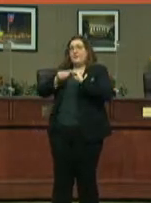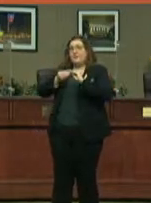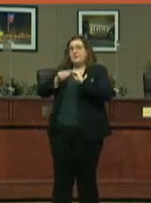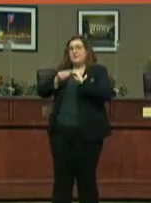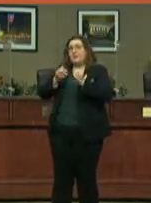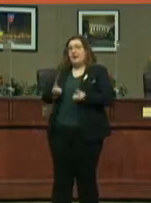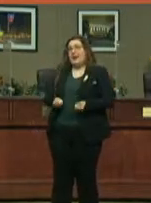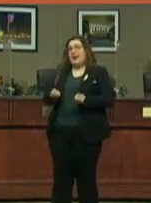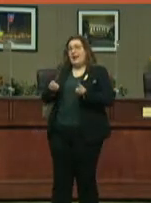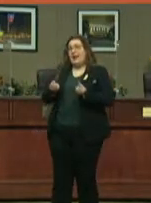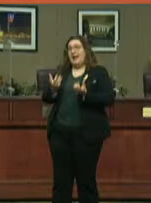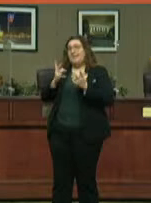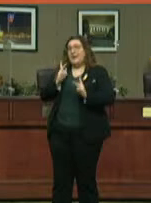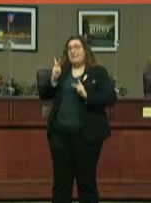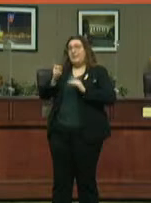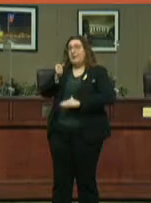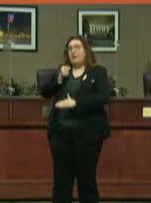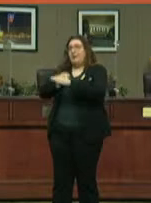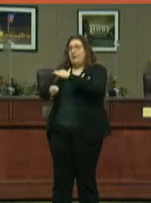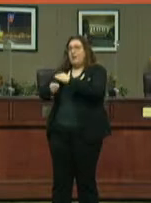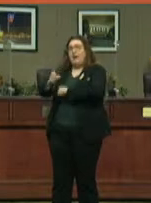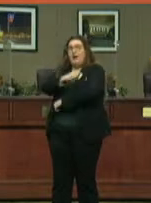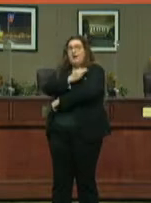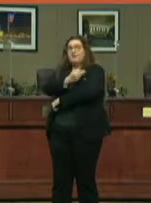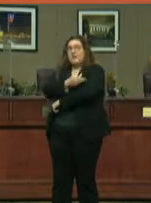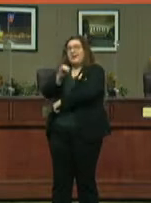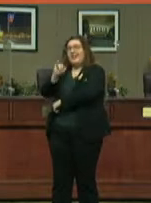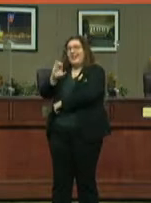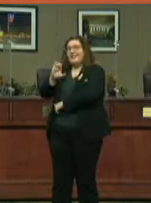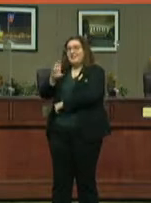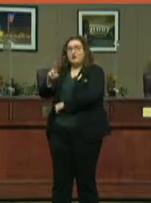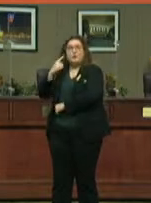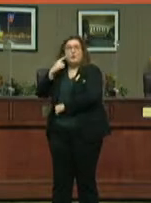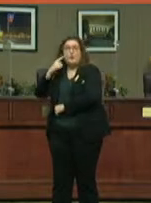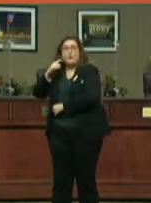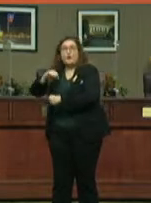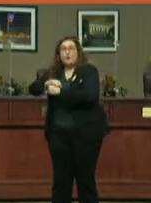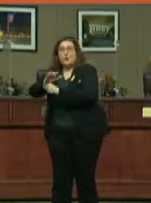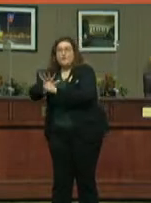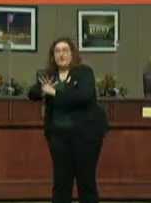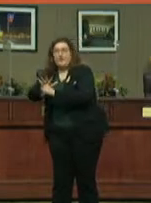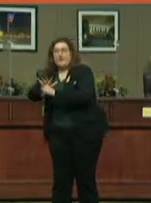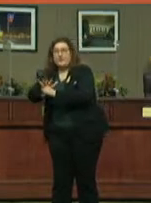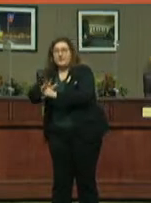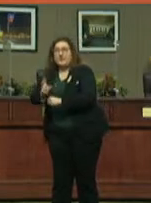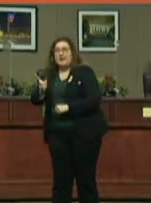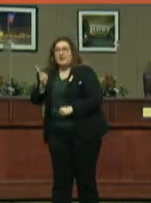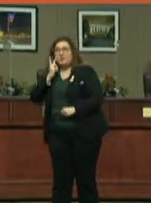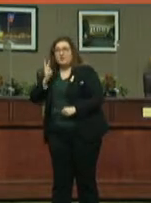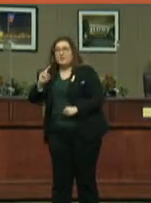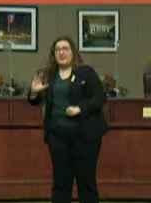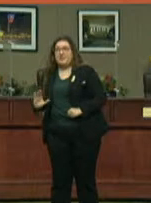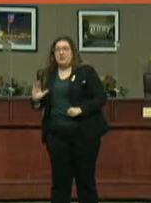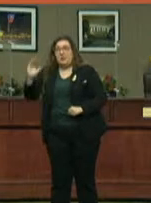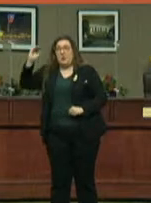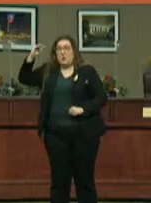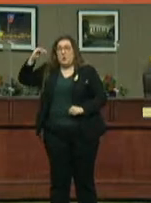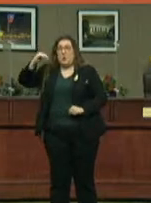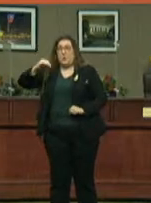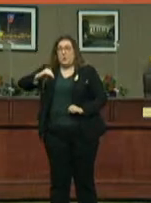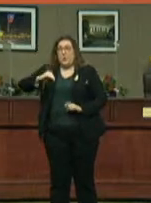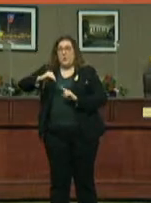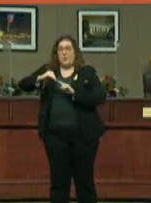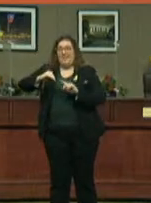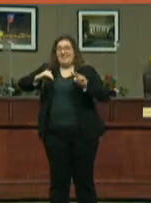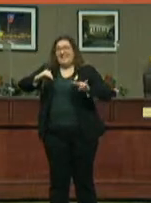beds. And if you can see now over time, you can see the first wave that we experienced, the second wave that we experienced